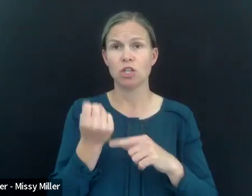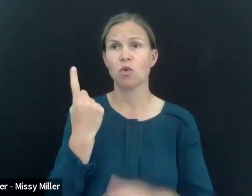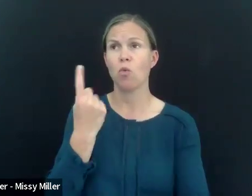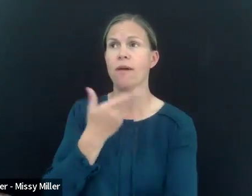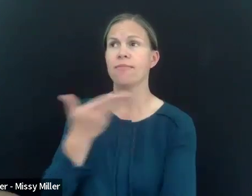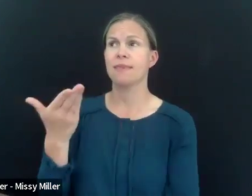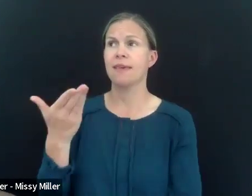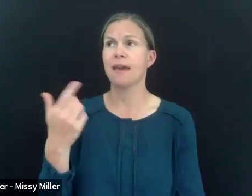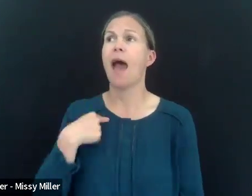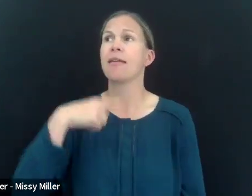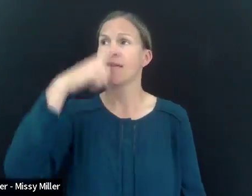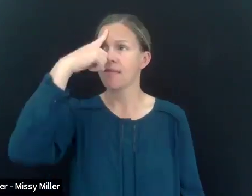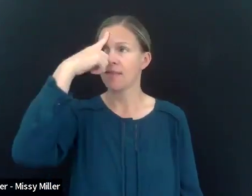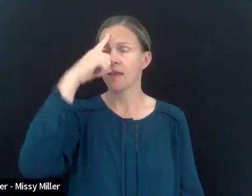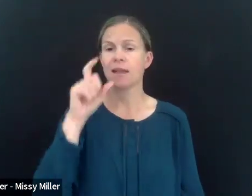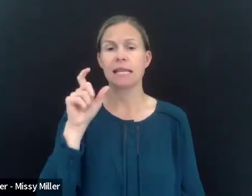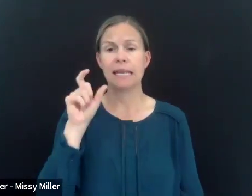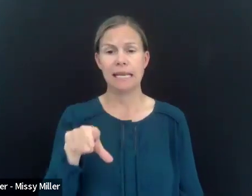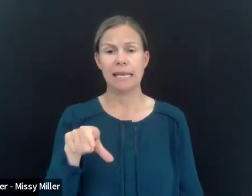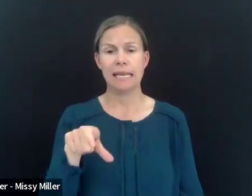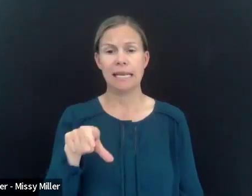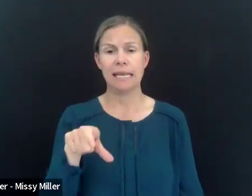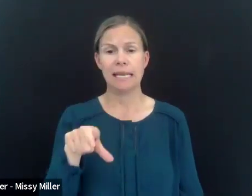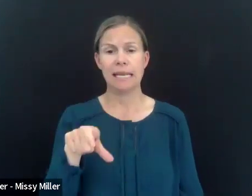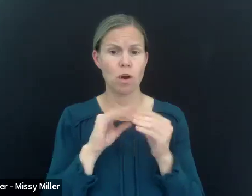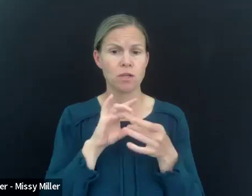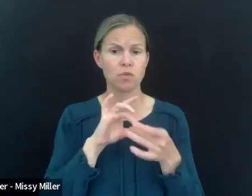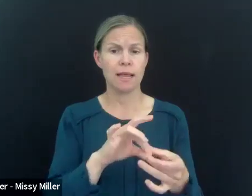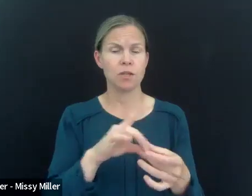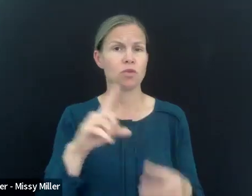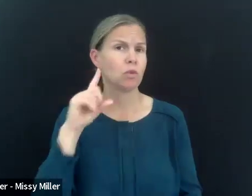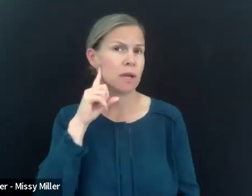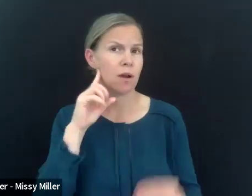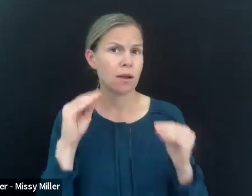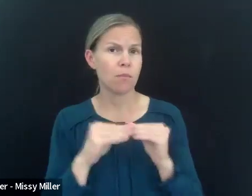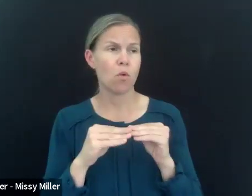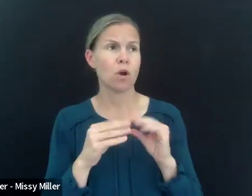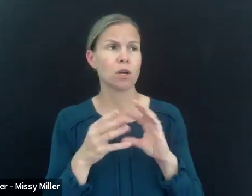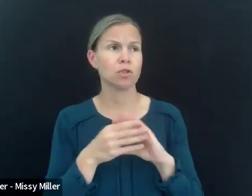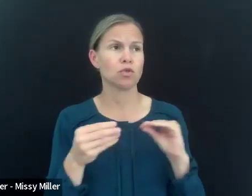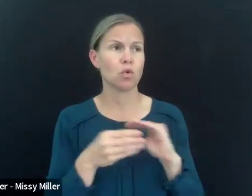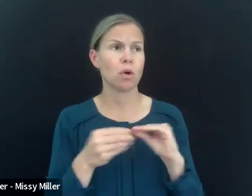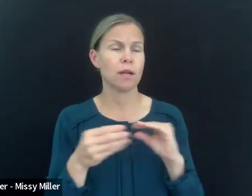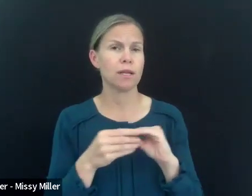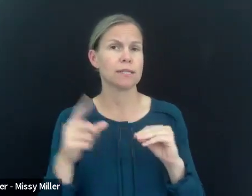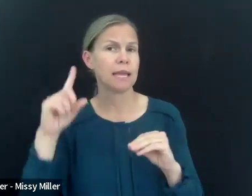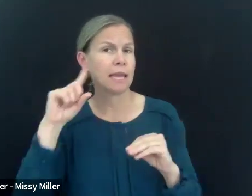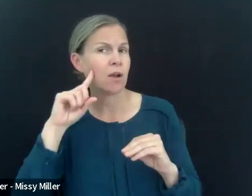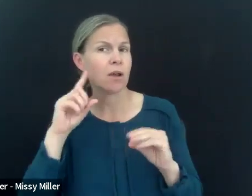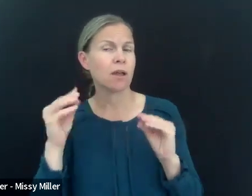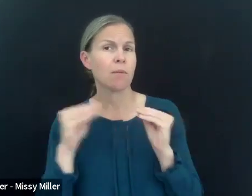do think needs to happen around is hearing more narratives and stories of the